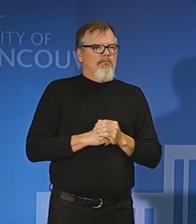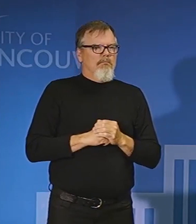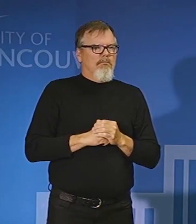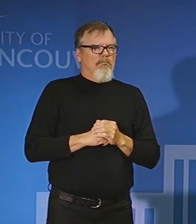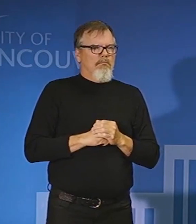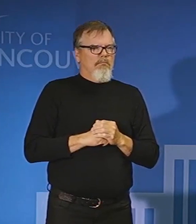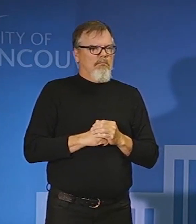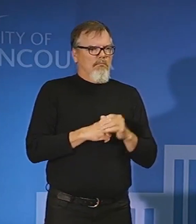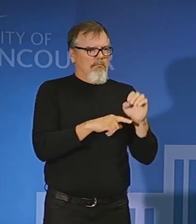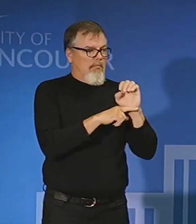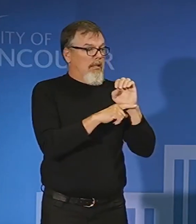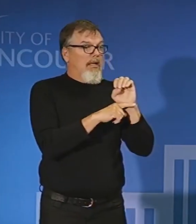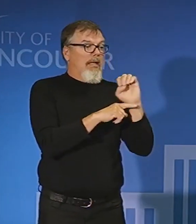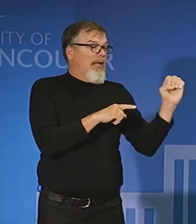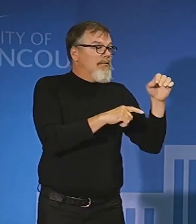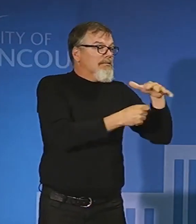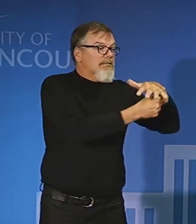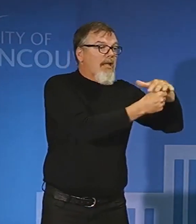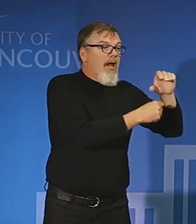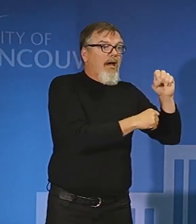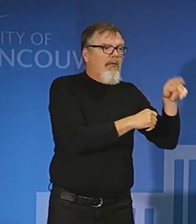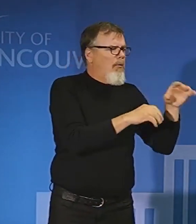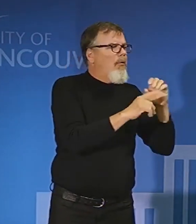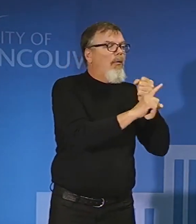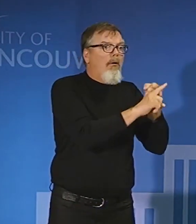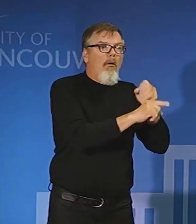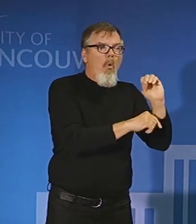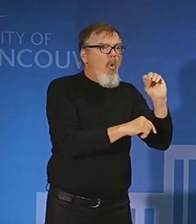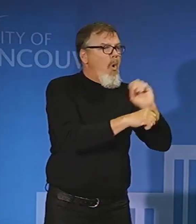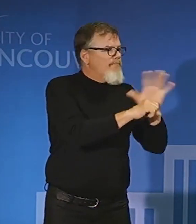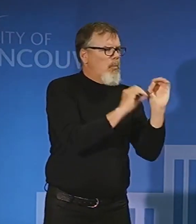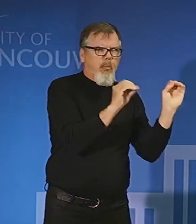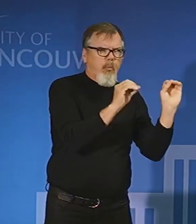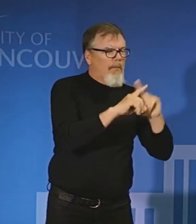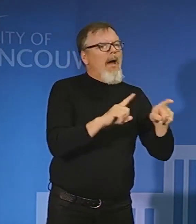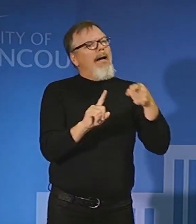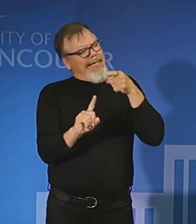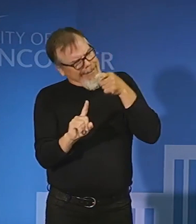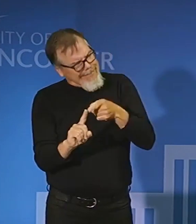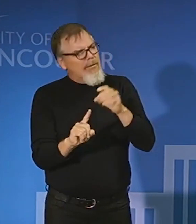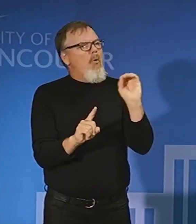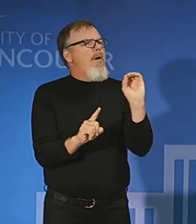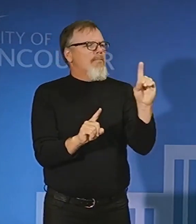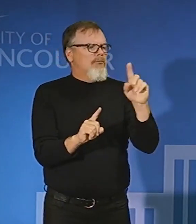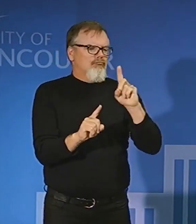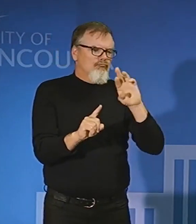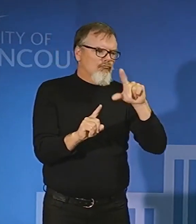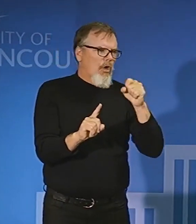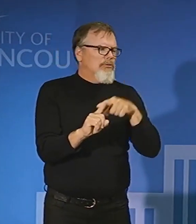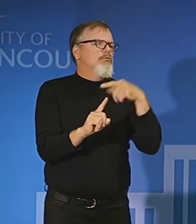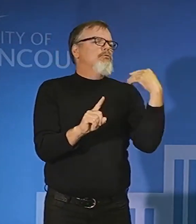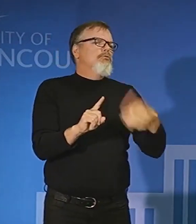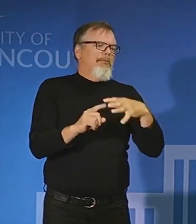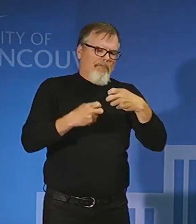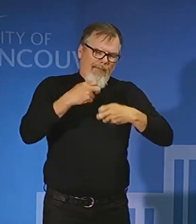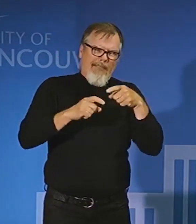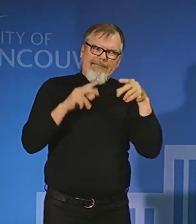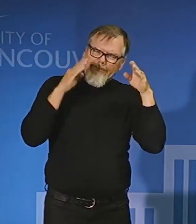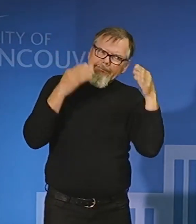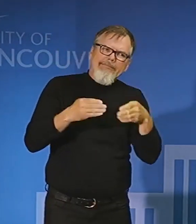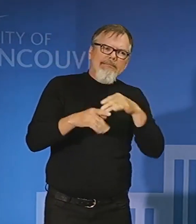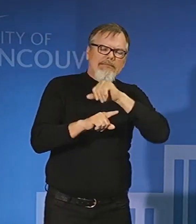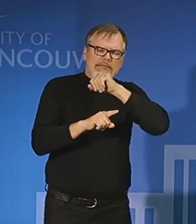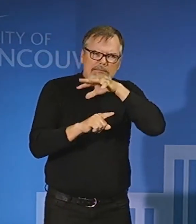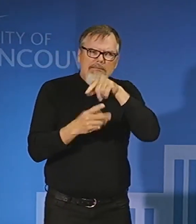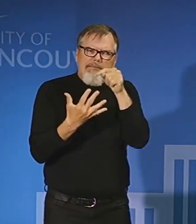of overdose death. We are concerned because we are seeing fewer people using the overdose prevention services that we have available down there. Visits to those sites